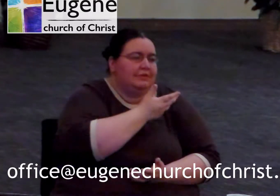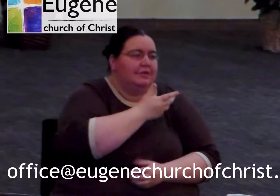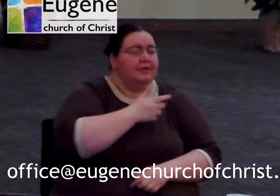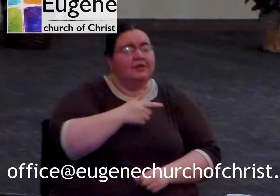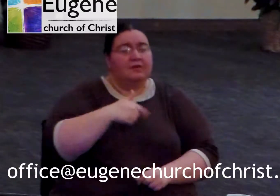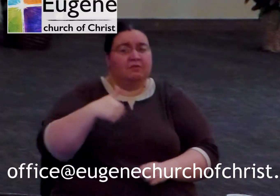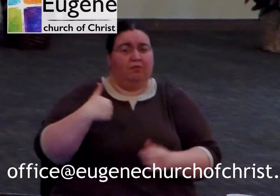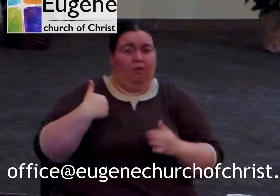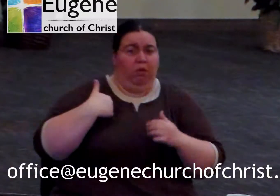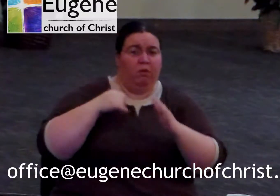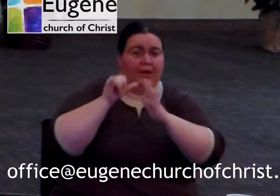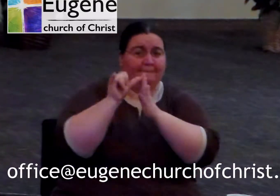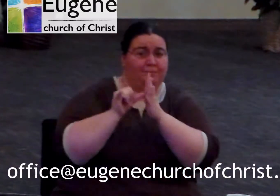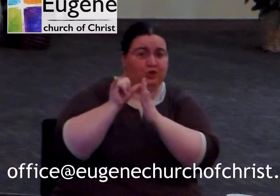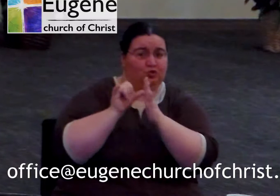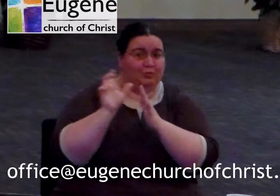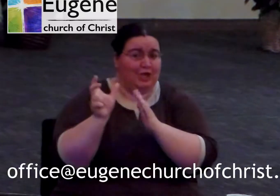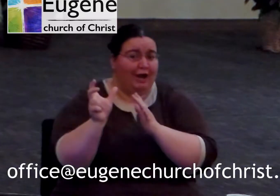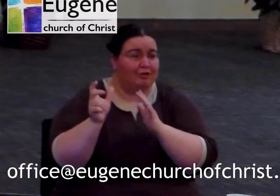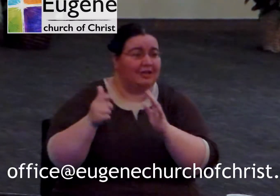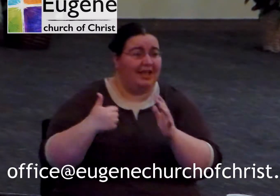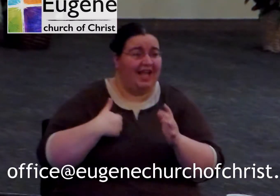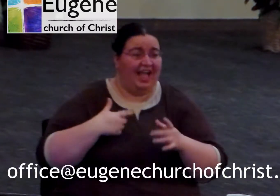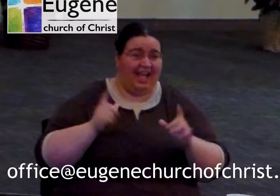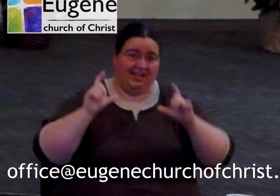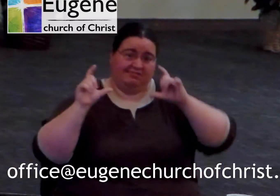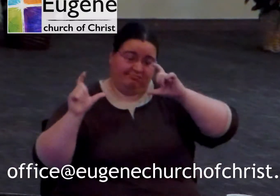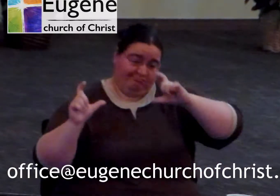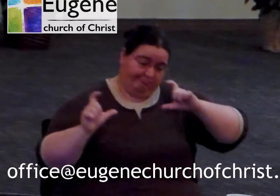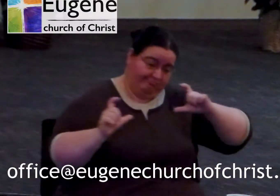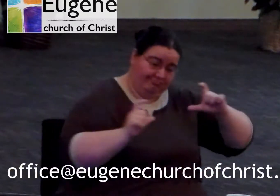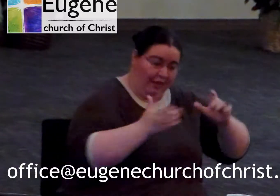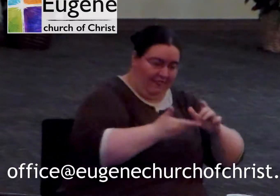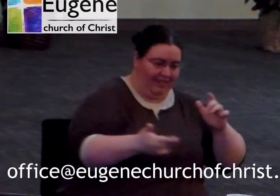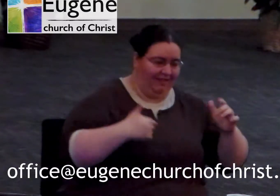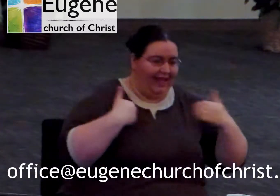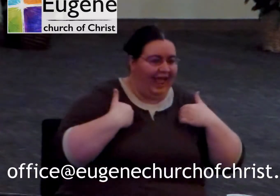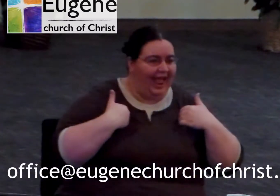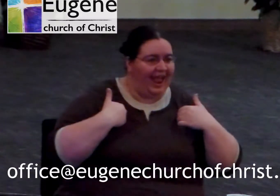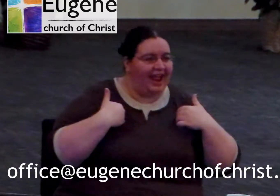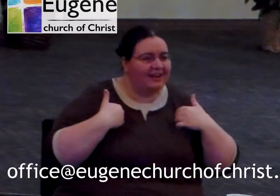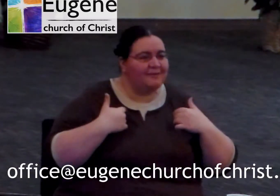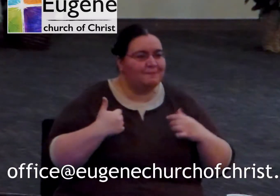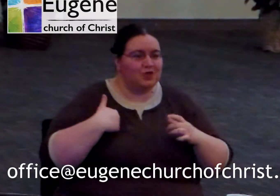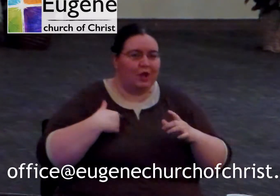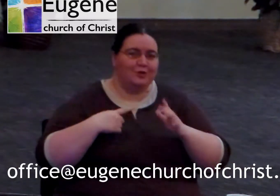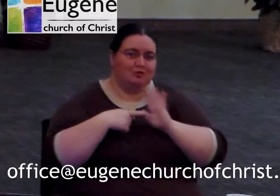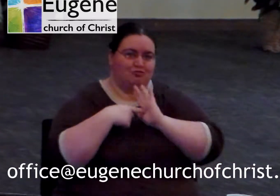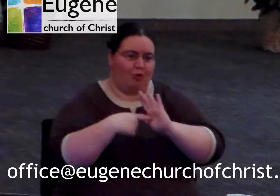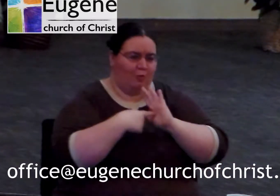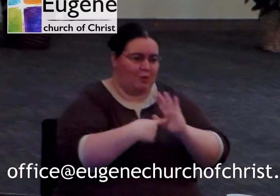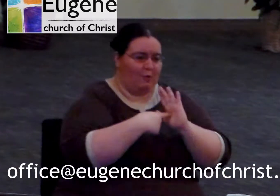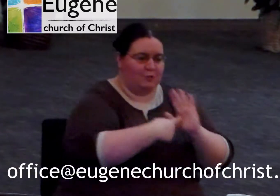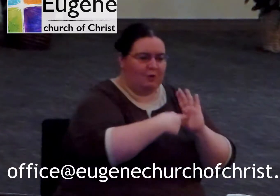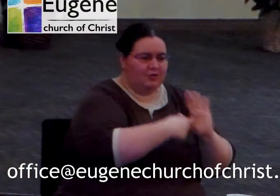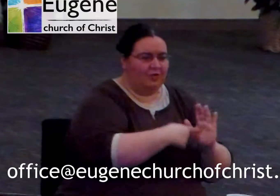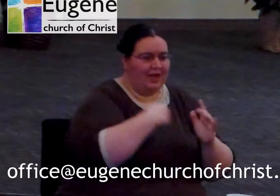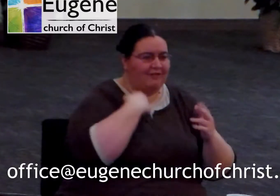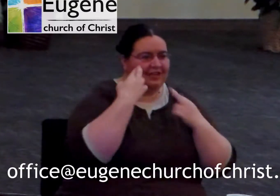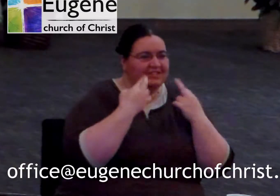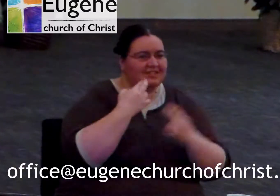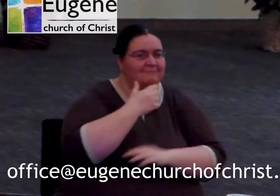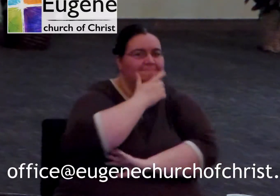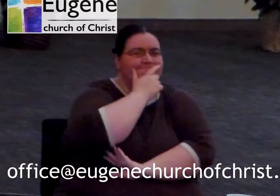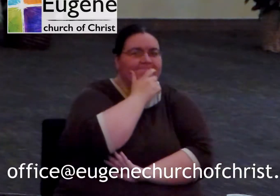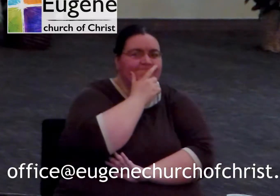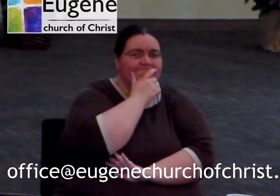of everything everybody else I ever watched already told me to get. I'm like, well, I have this carabiner, and on this carabiner I have these